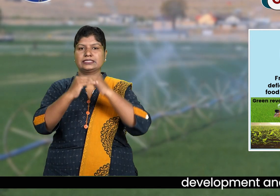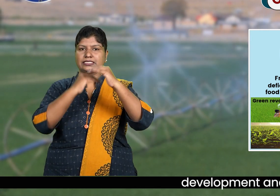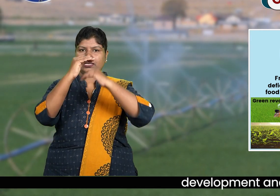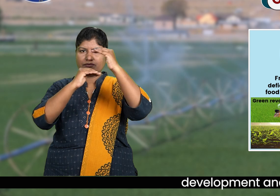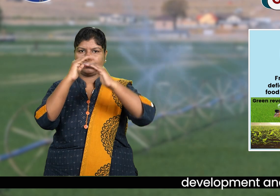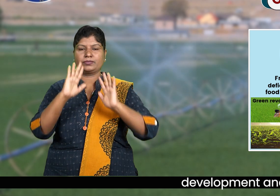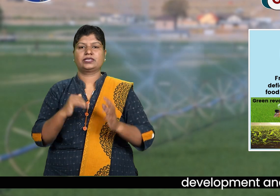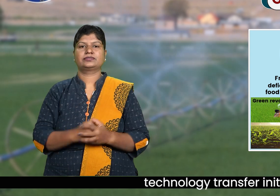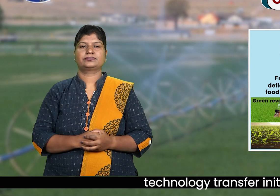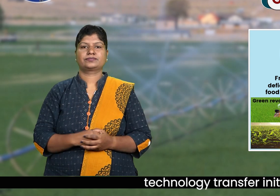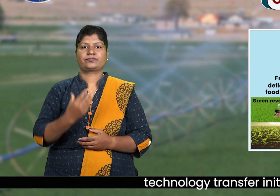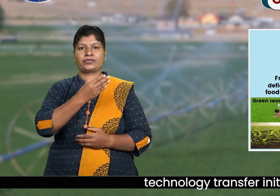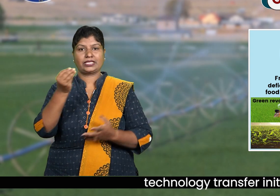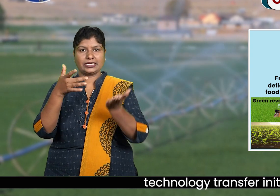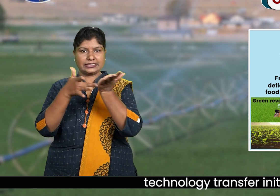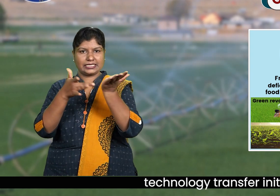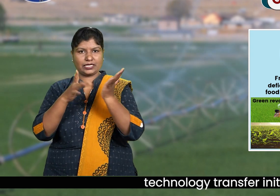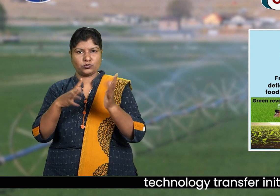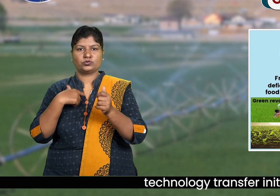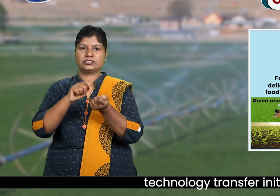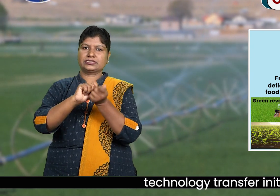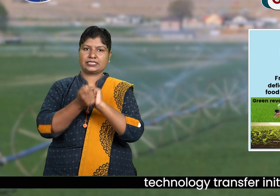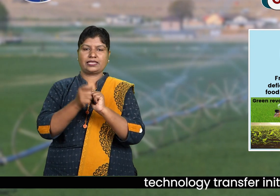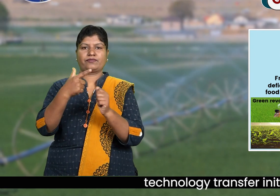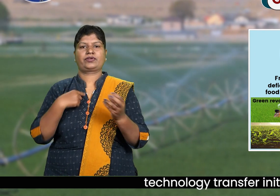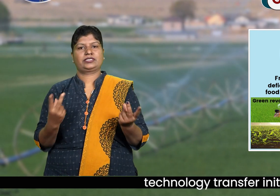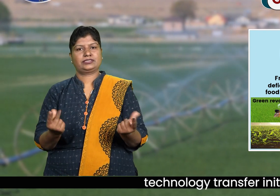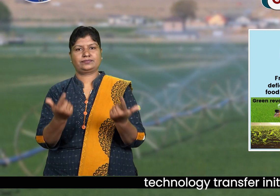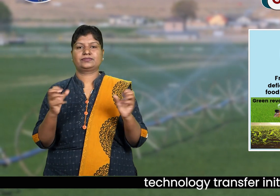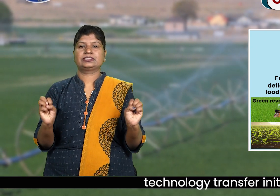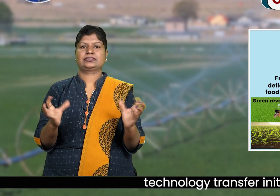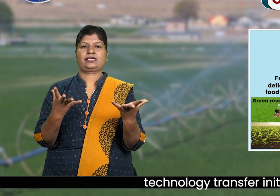development, and technology transfer initiatives.